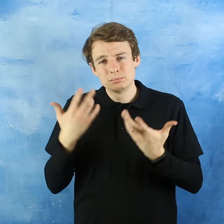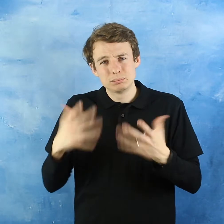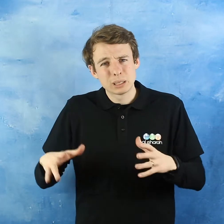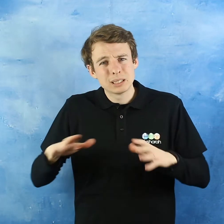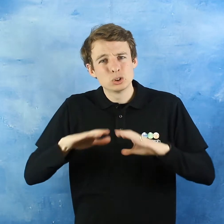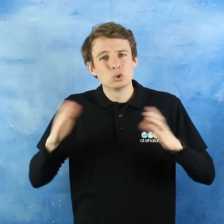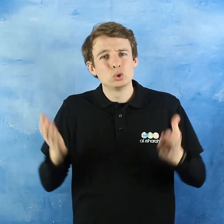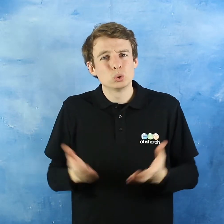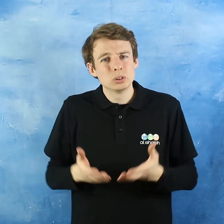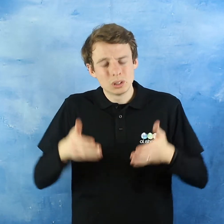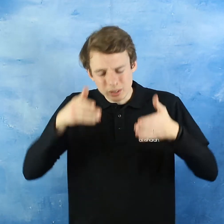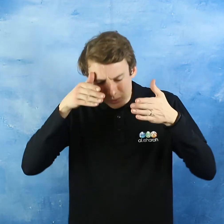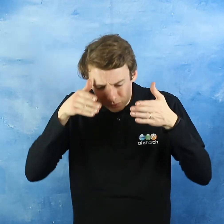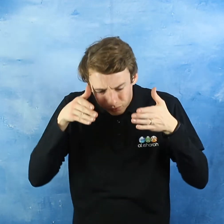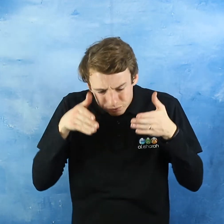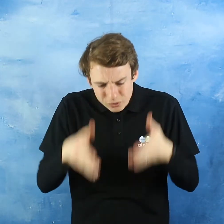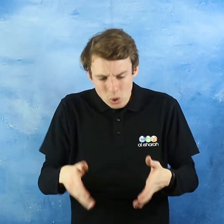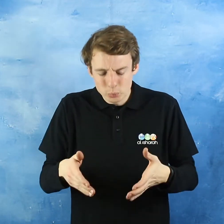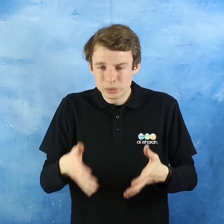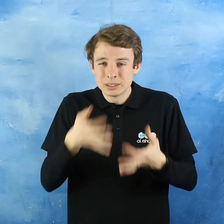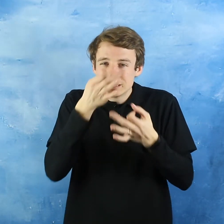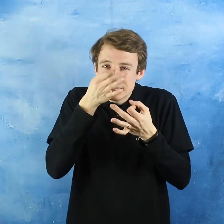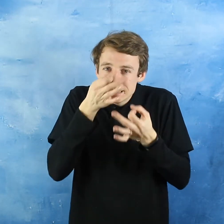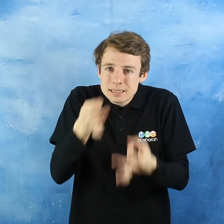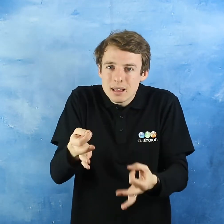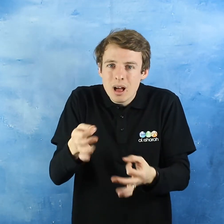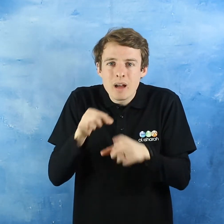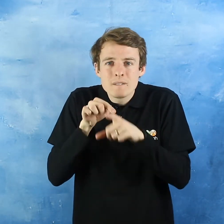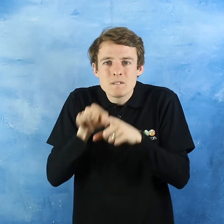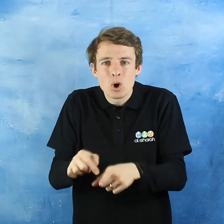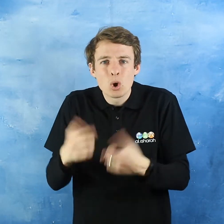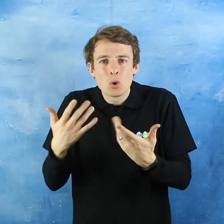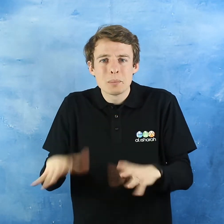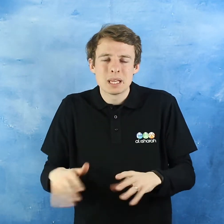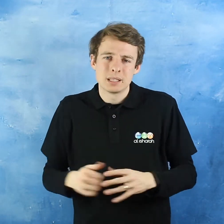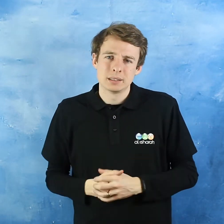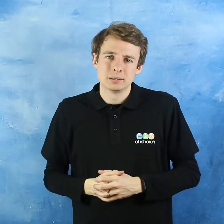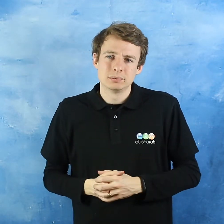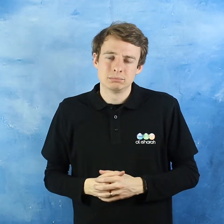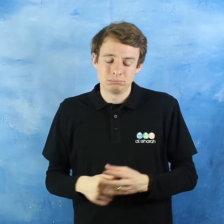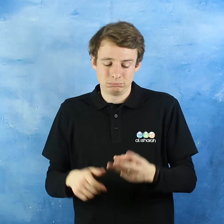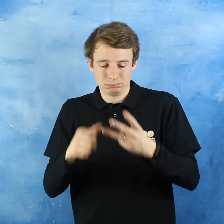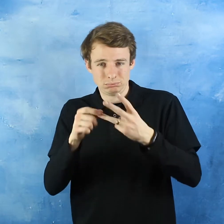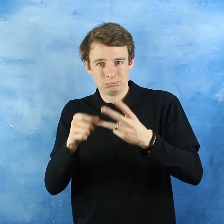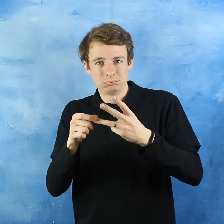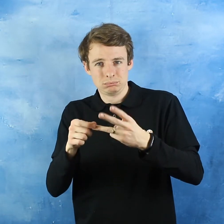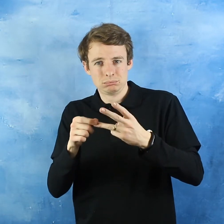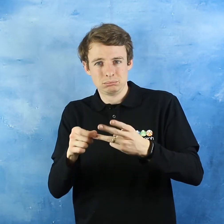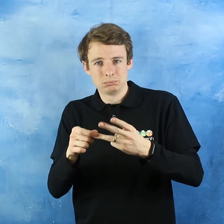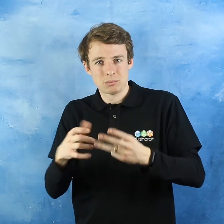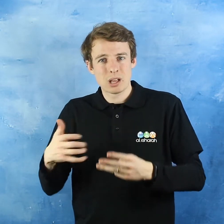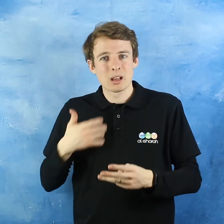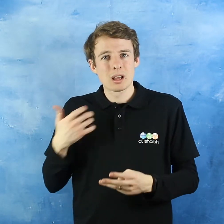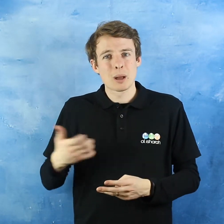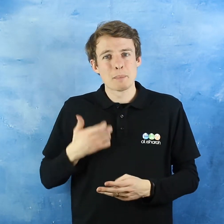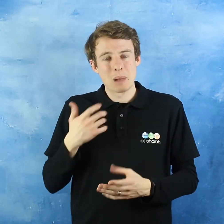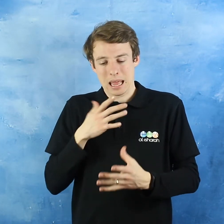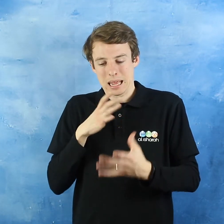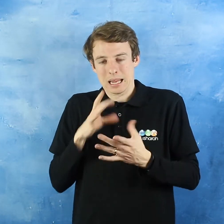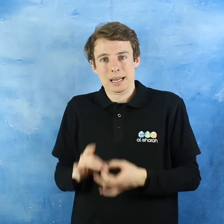We complain to Allah about ourselves. Inna Allah la yughayyiru ma biqawmin hatta yughayyiru ma bi anfusihim. Allah subhanahu wa ta'ala is not going to